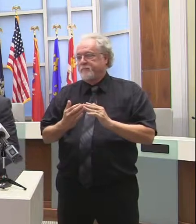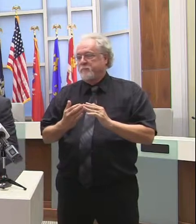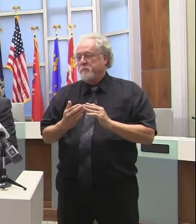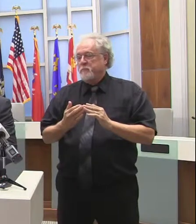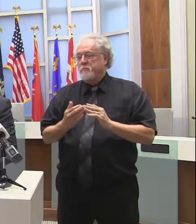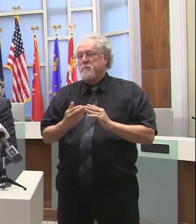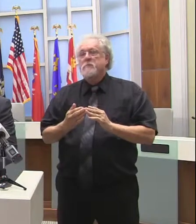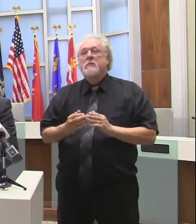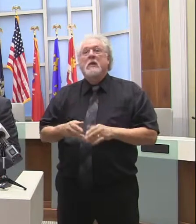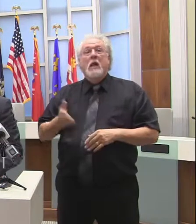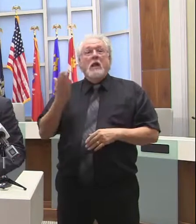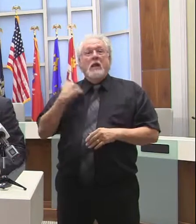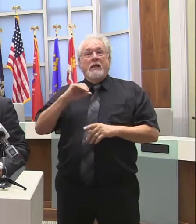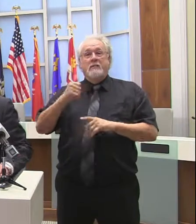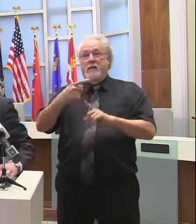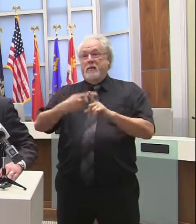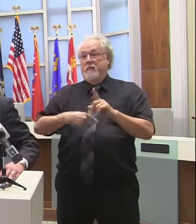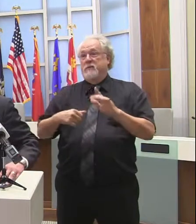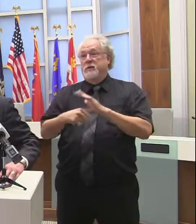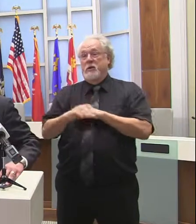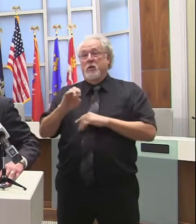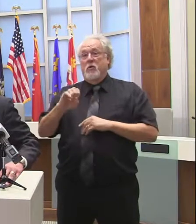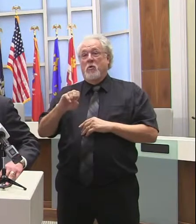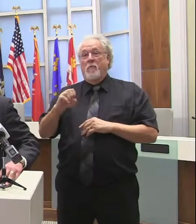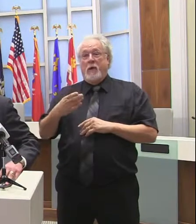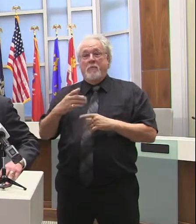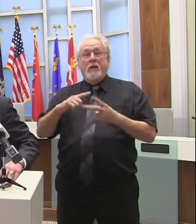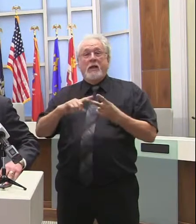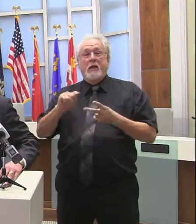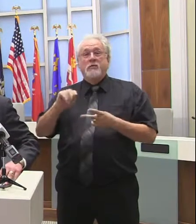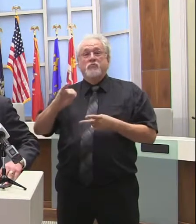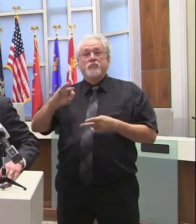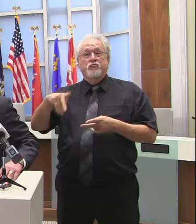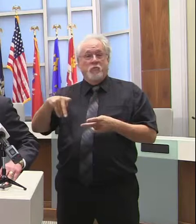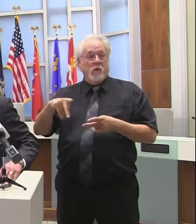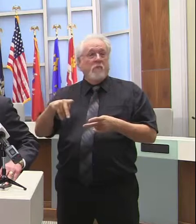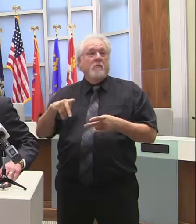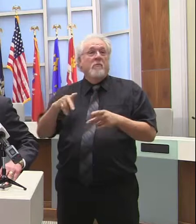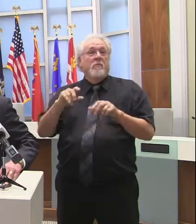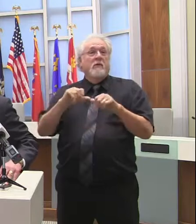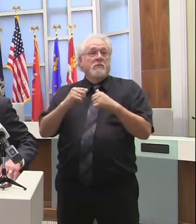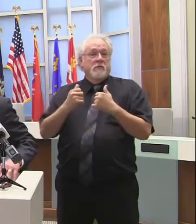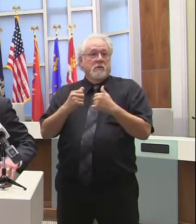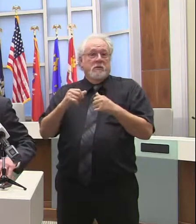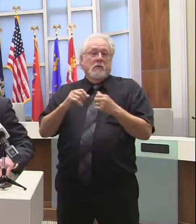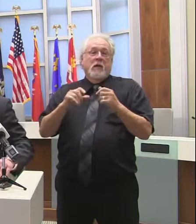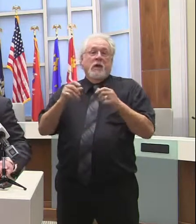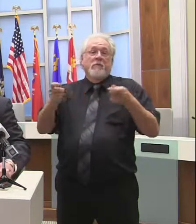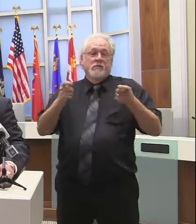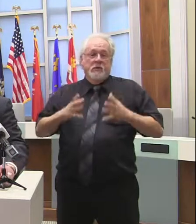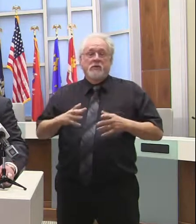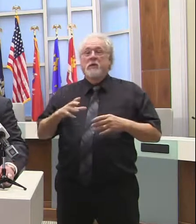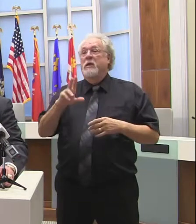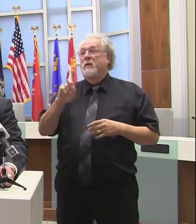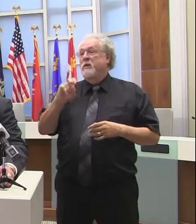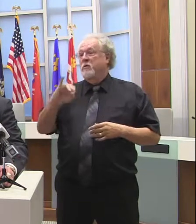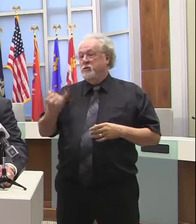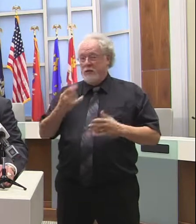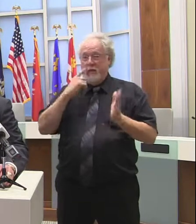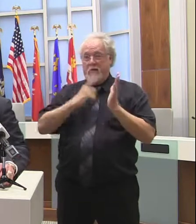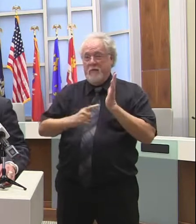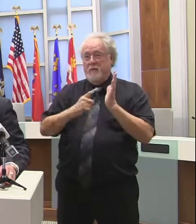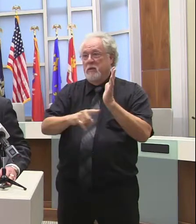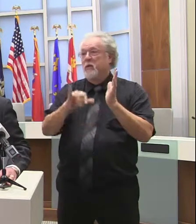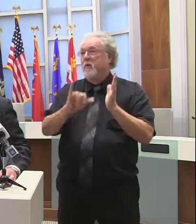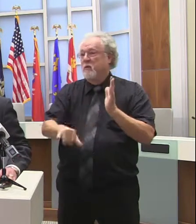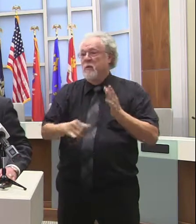And over the last 10 months, under both the Obama and Trump administrations, the U.S. Department of Justice has conducted an investigation into the events